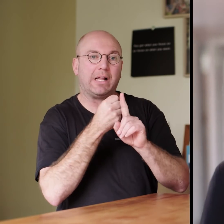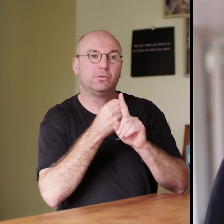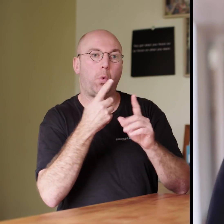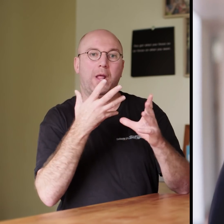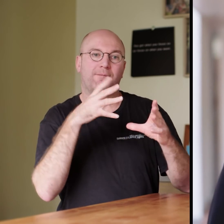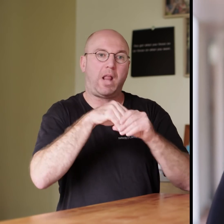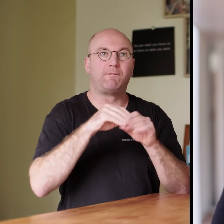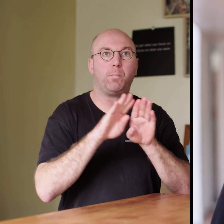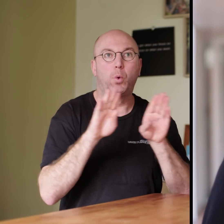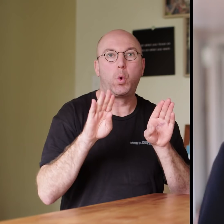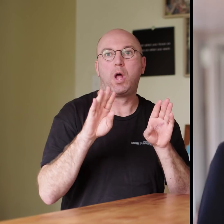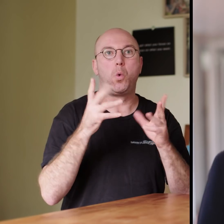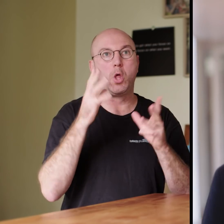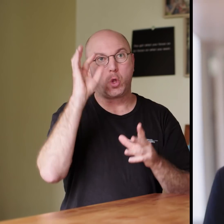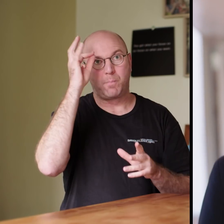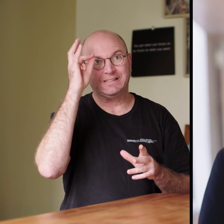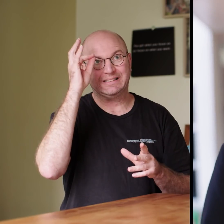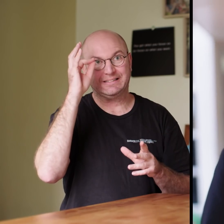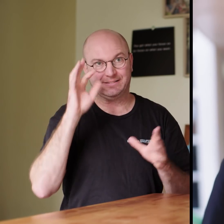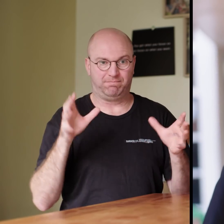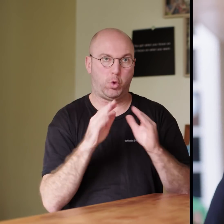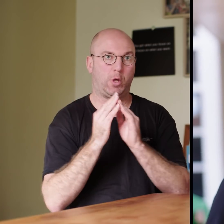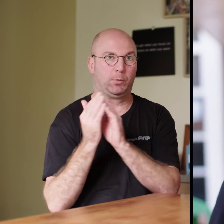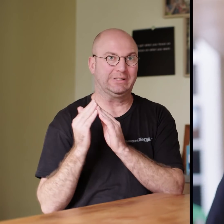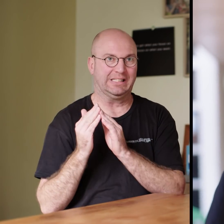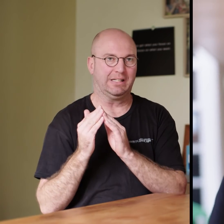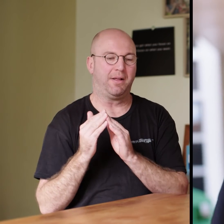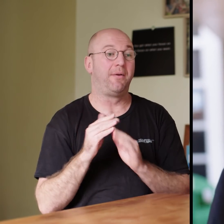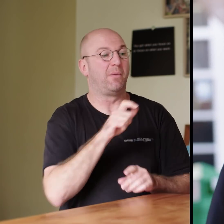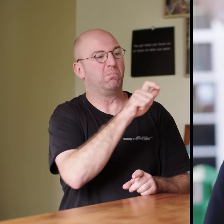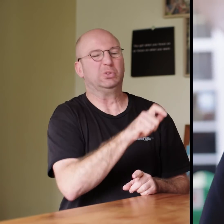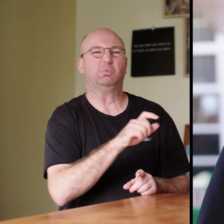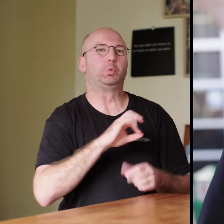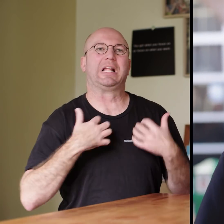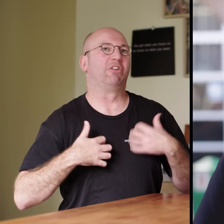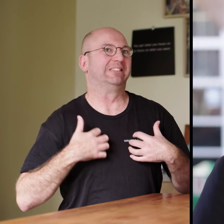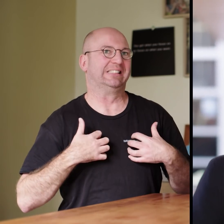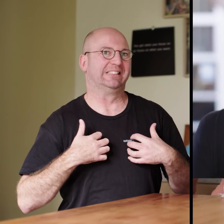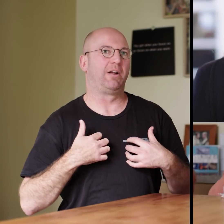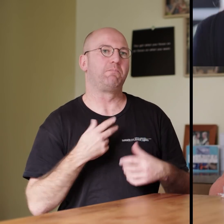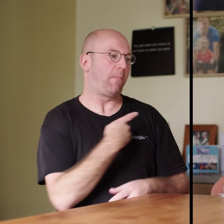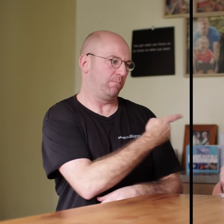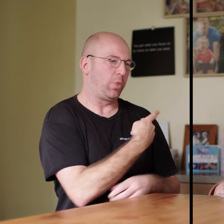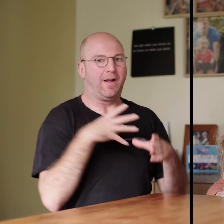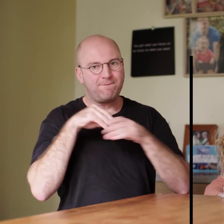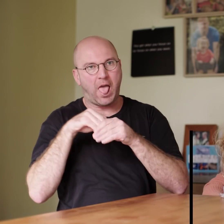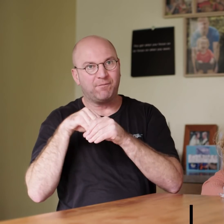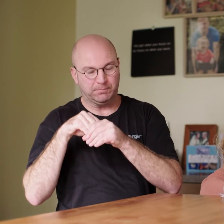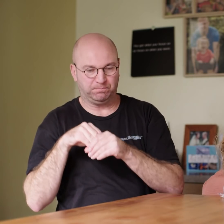with advocacy or be on a board or community committee, she hasn't really been all that interested, whereas Bridget and